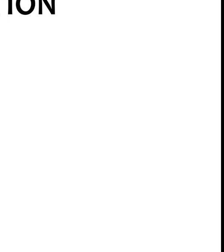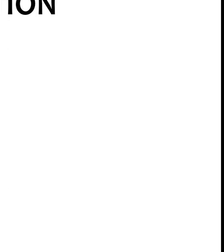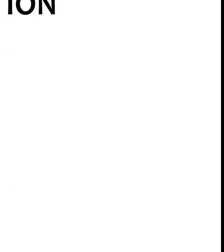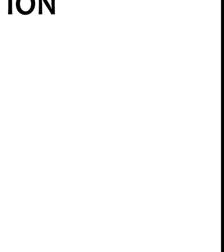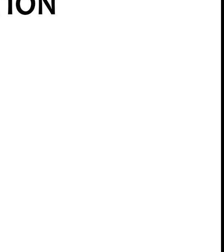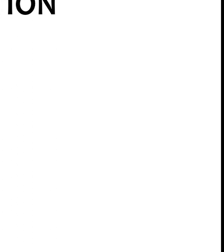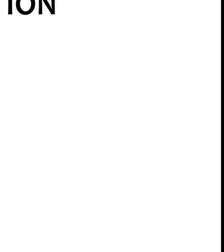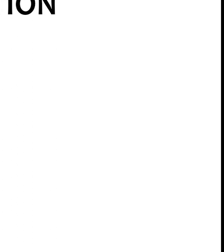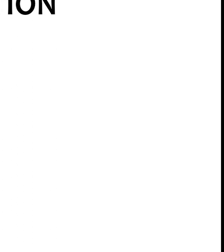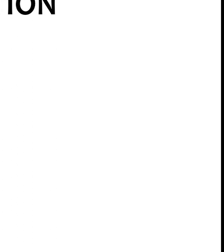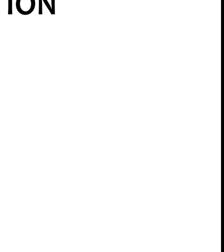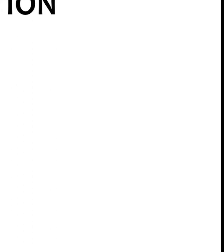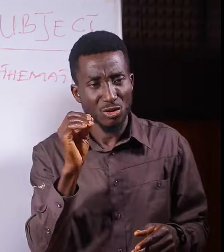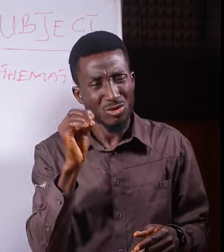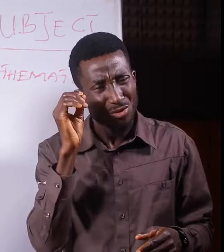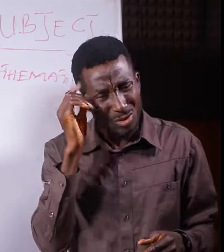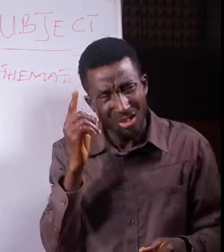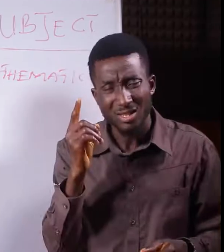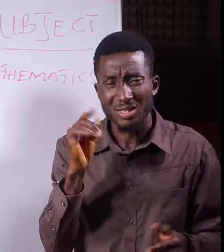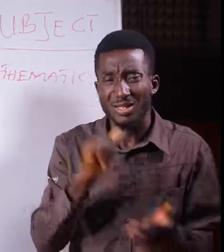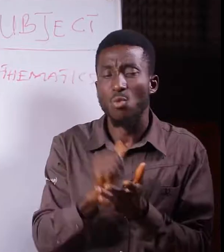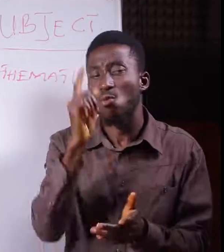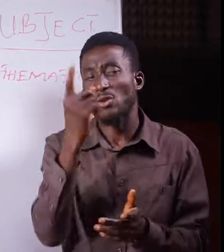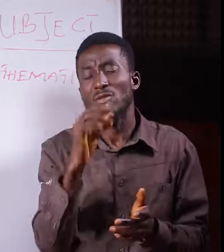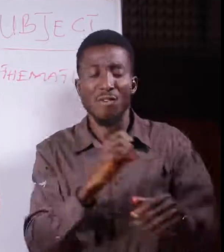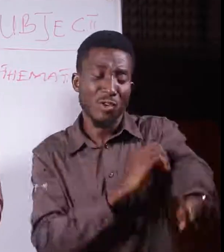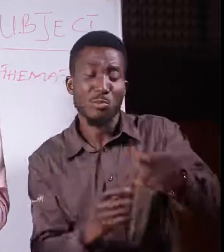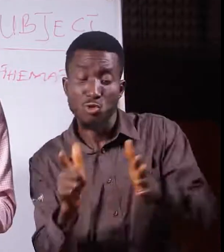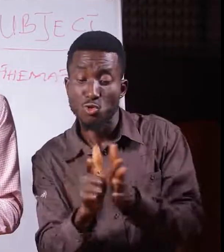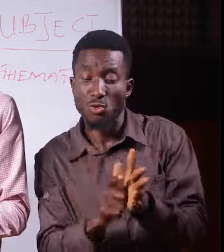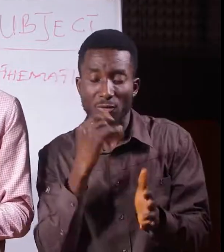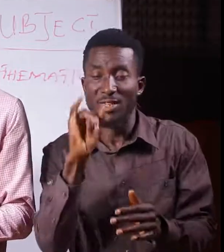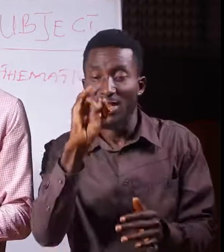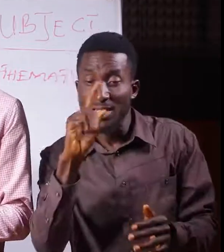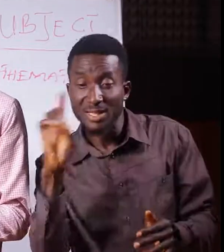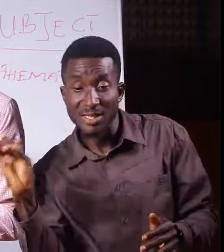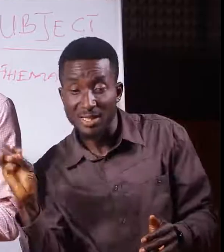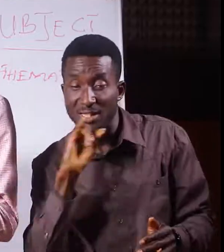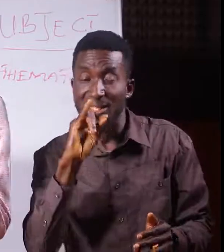0. Recall, one of the fundamental laws of indices is